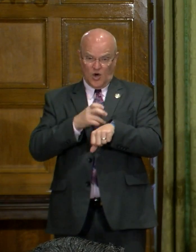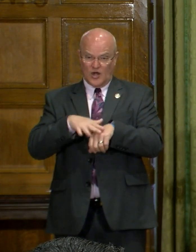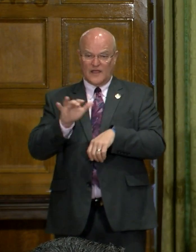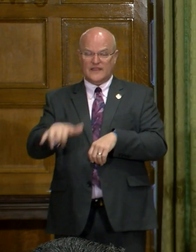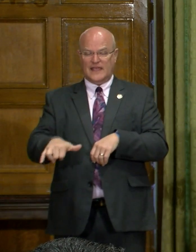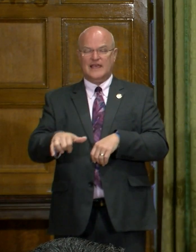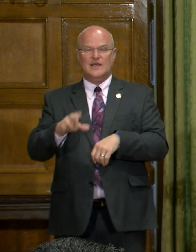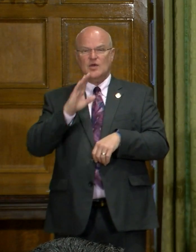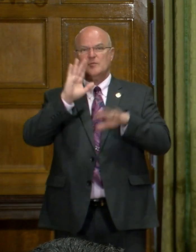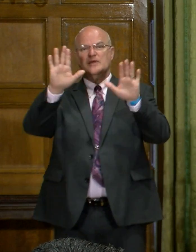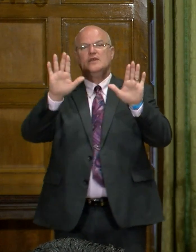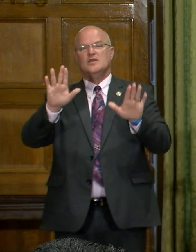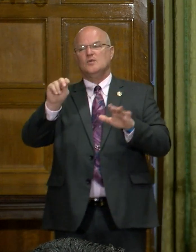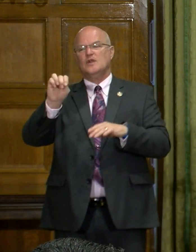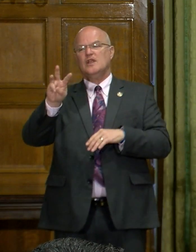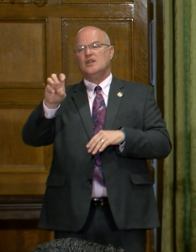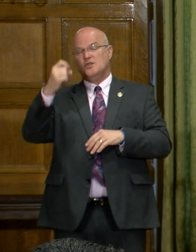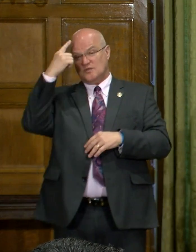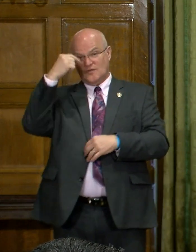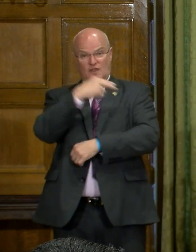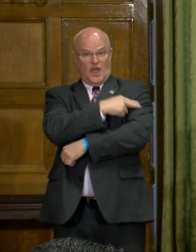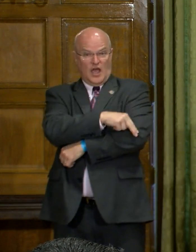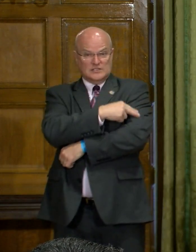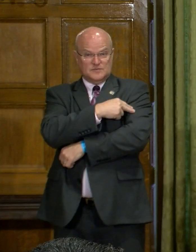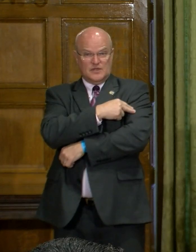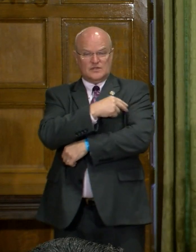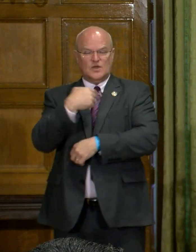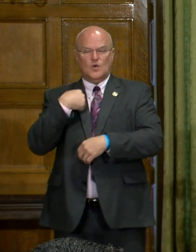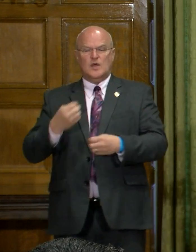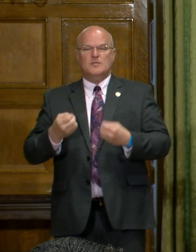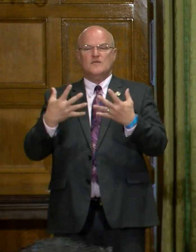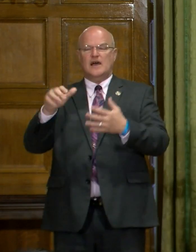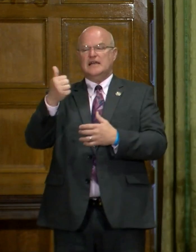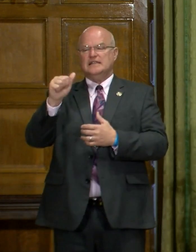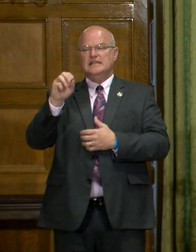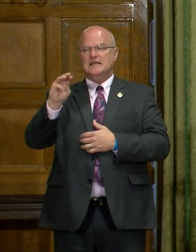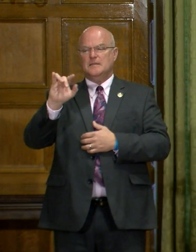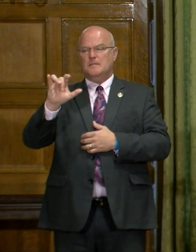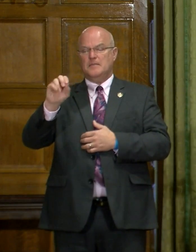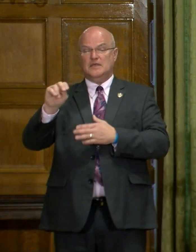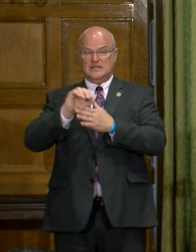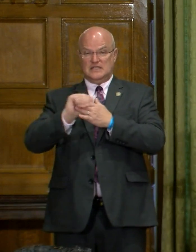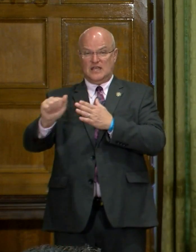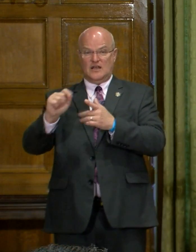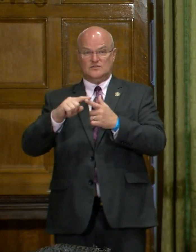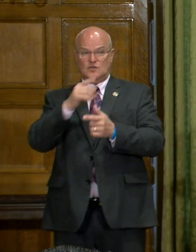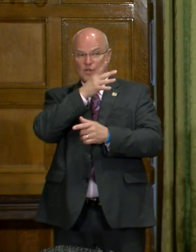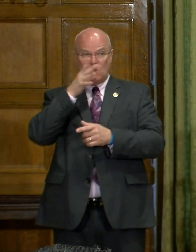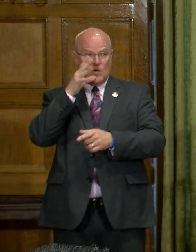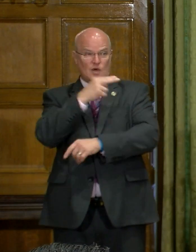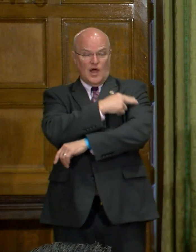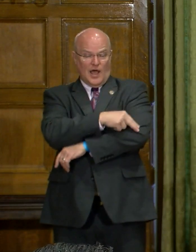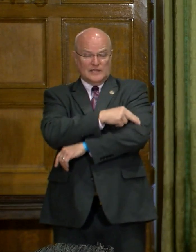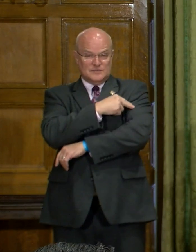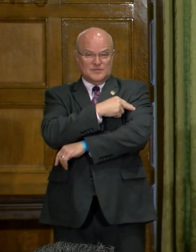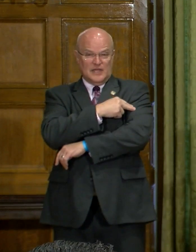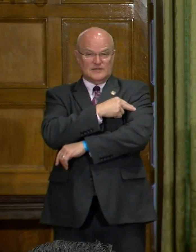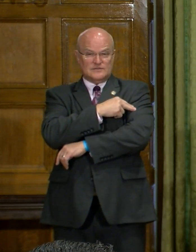on. That would be great news for our hospitals. We provided $10 million, as you know, to our rural